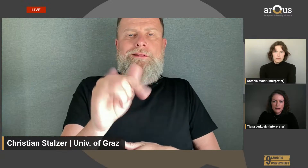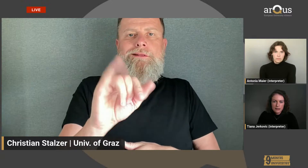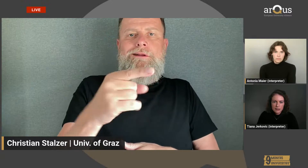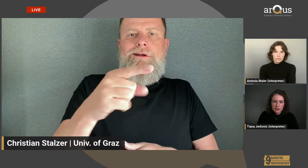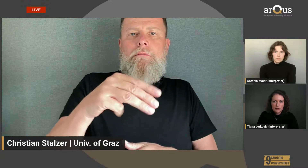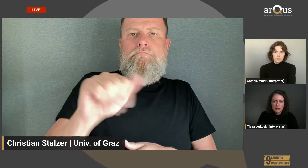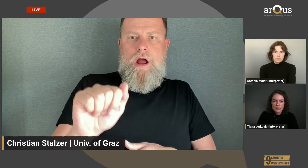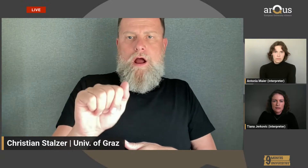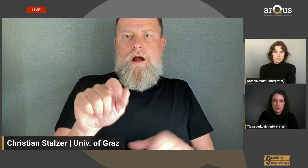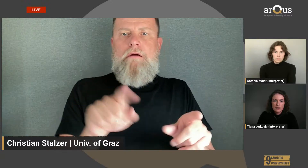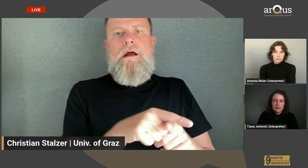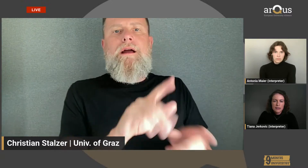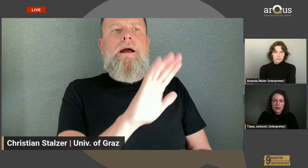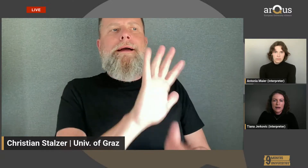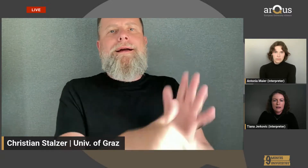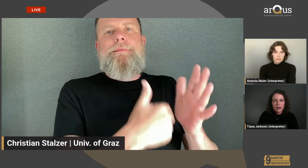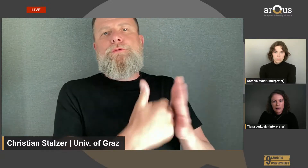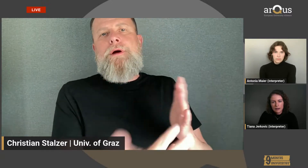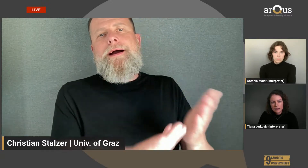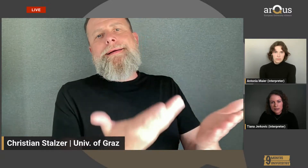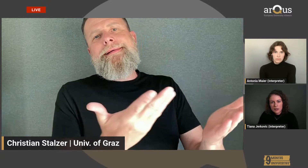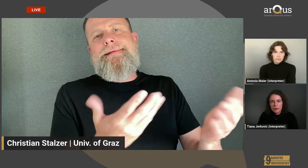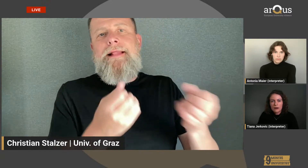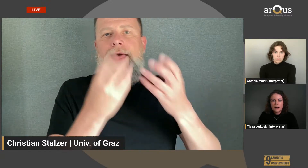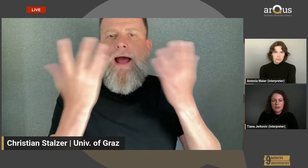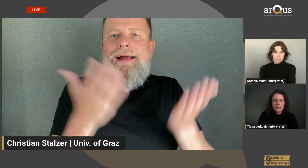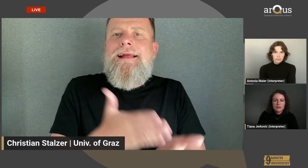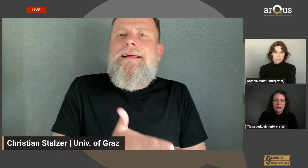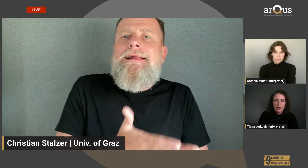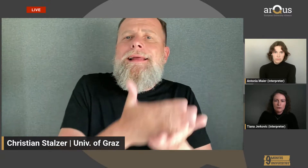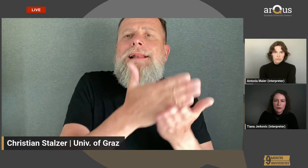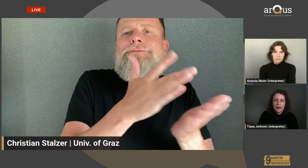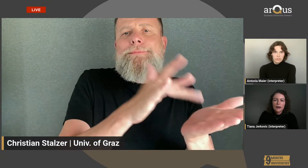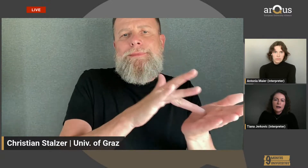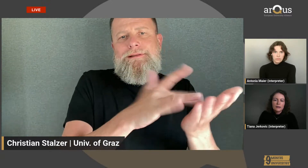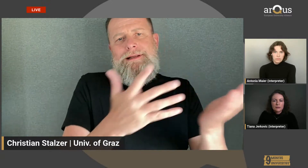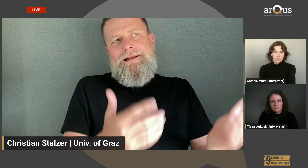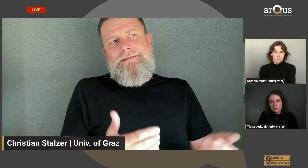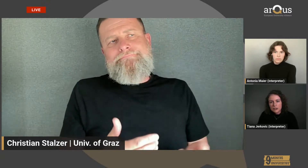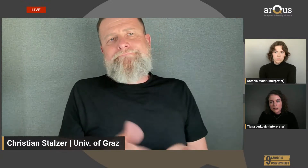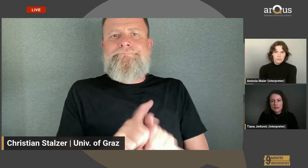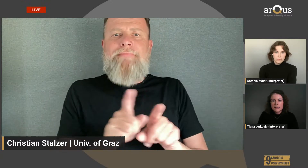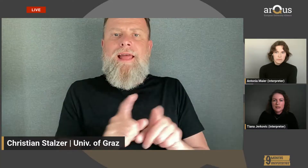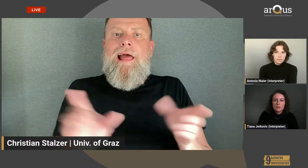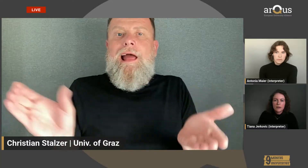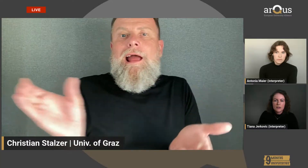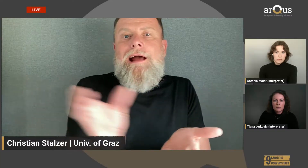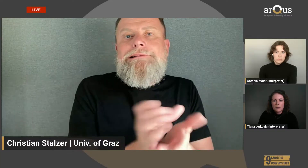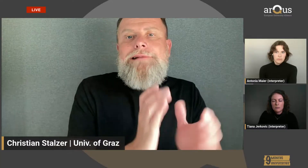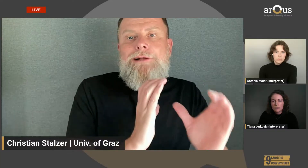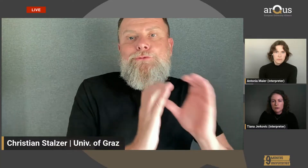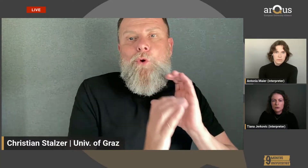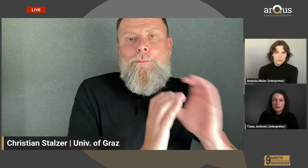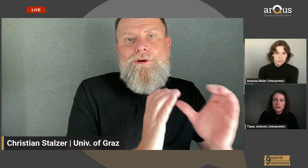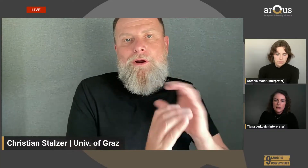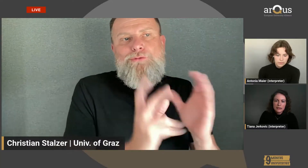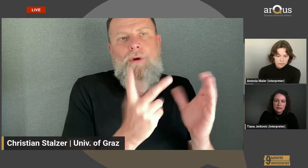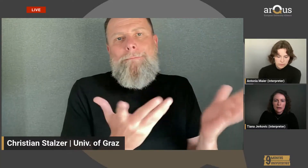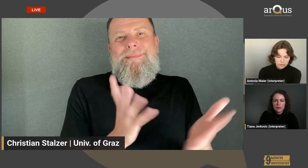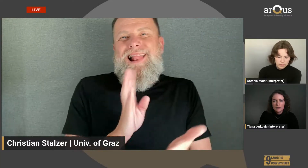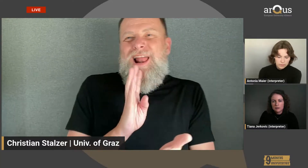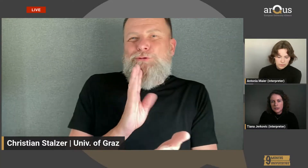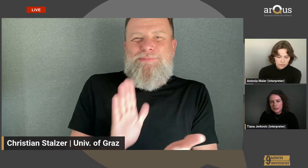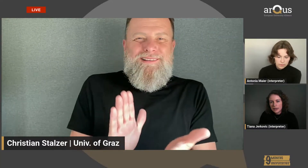very easy to just see a stigma and just see them as people who